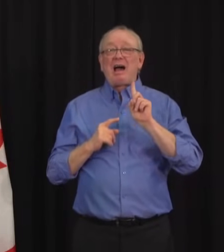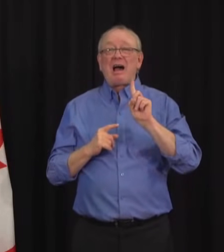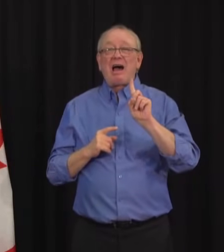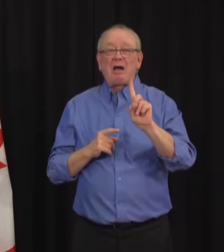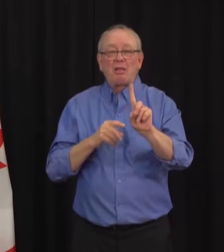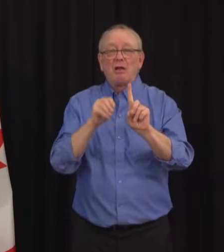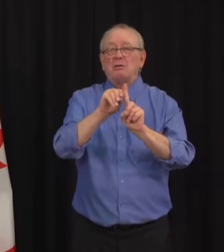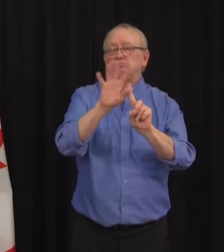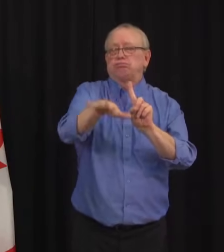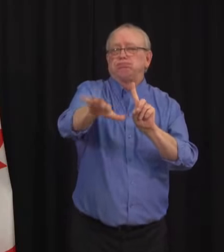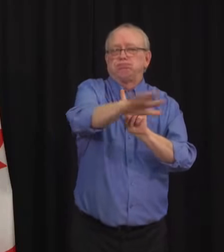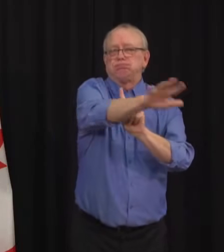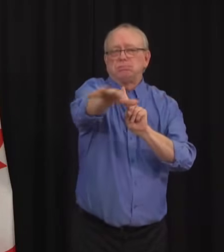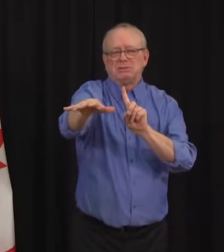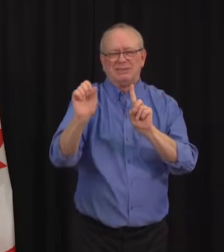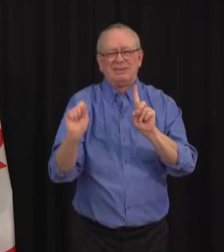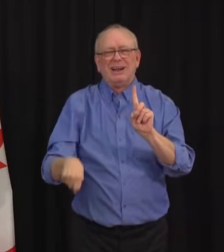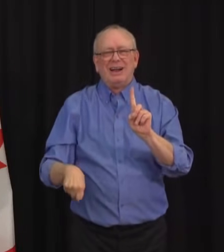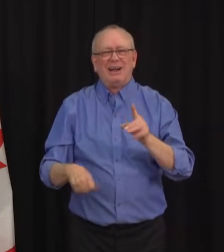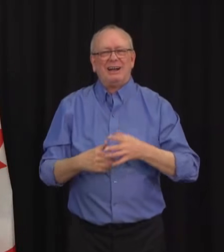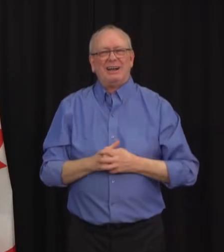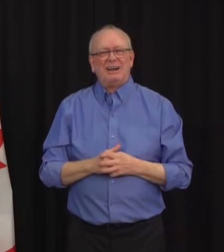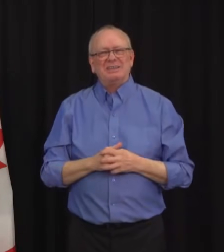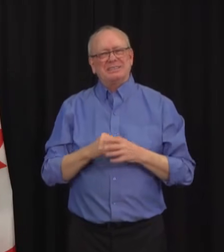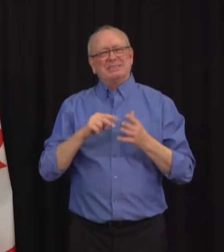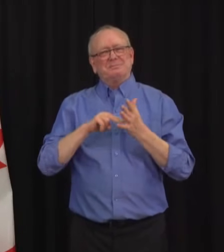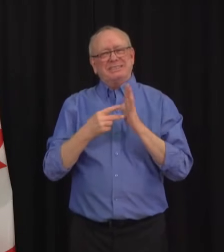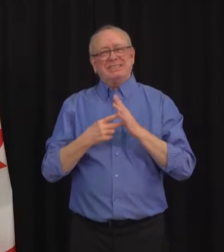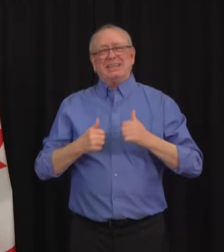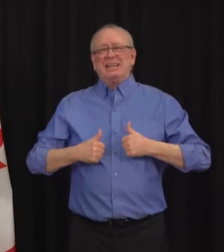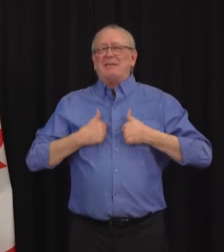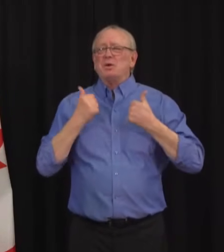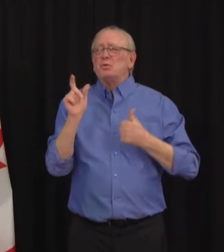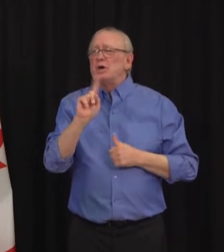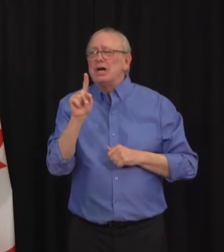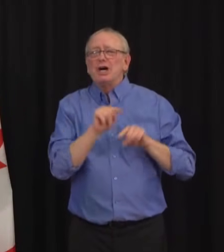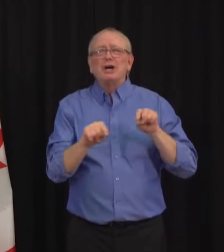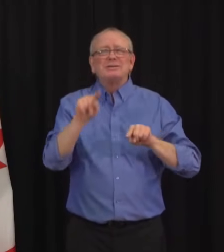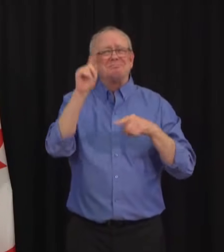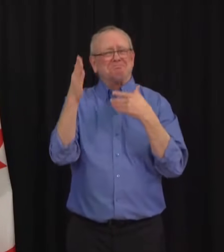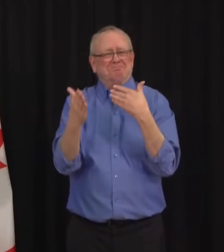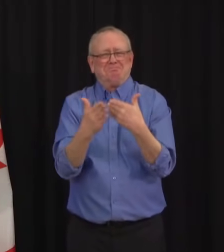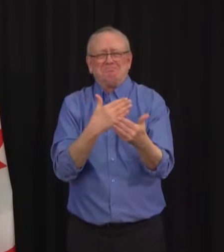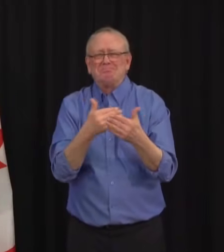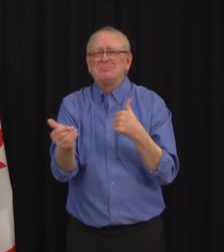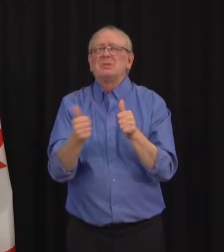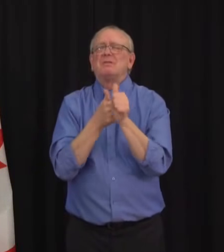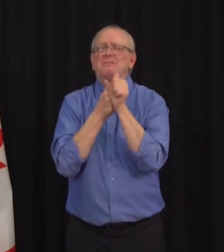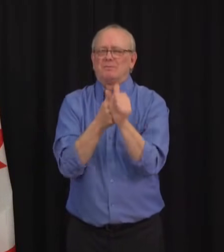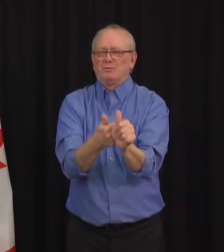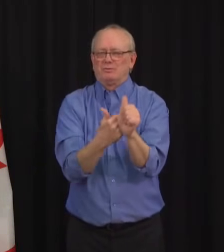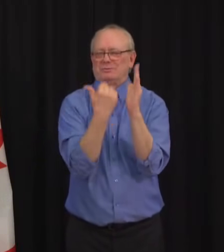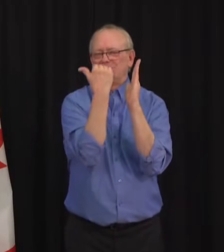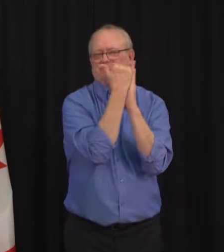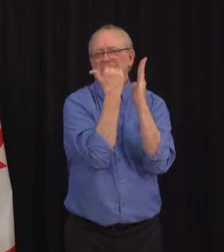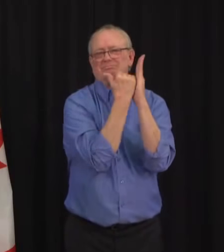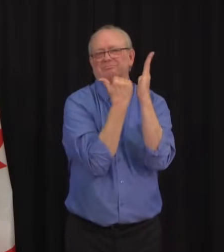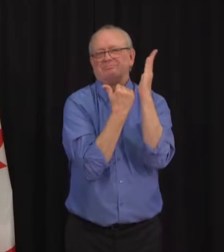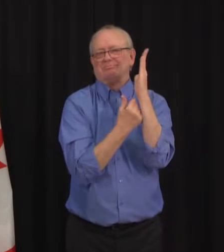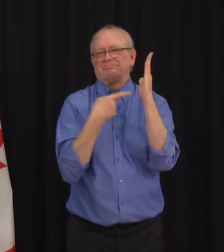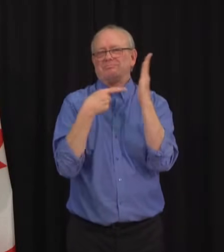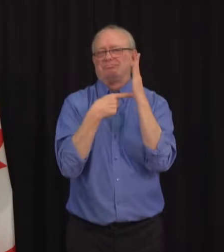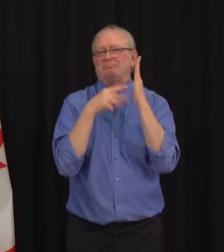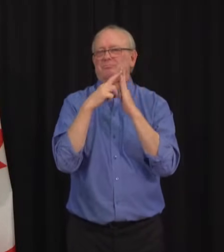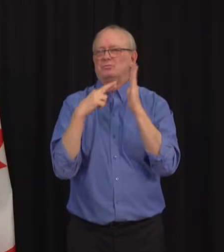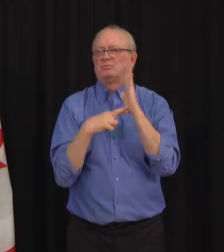health measures wherever we live. If people in a community aren't consistently observing physical distancing, wearing masks